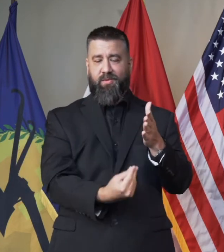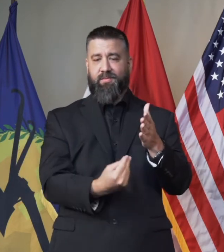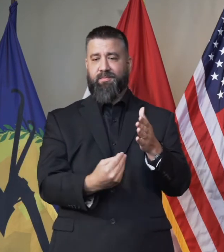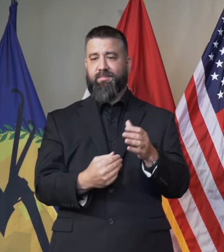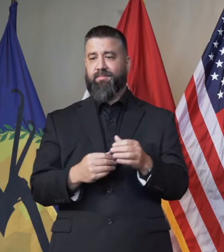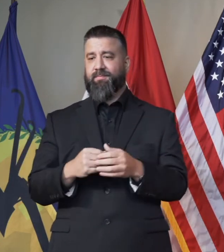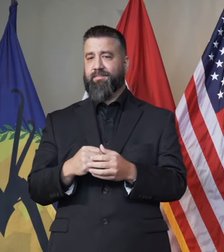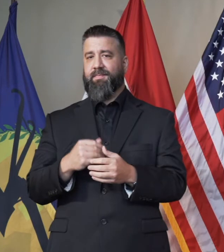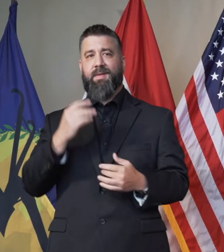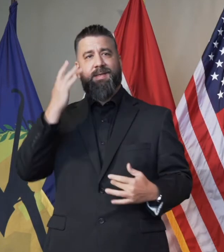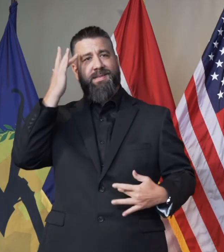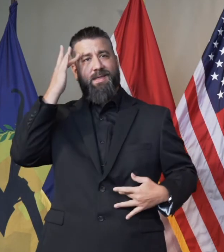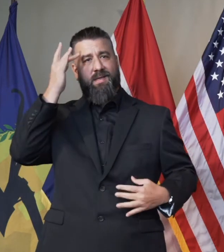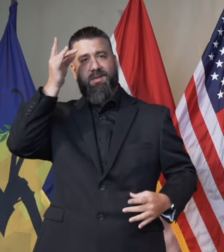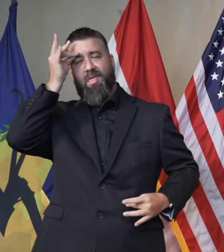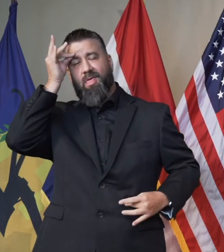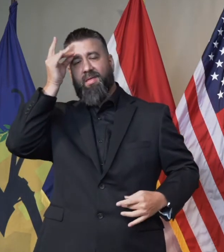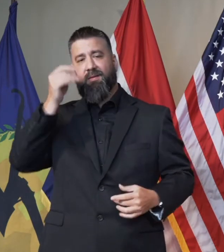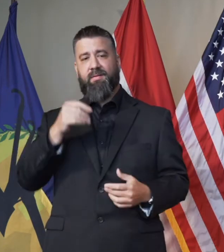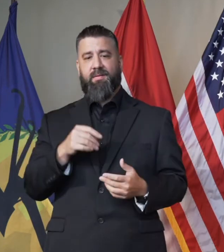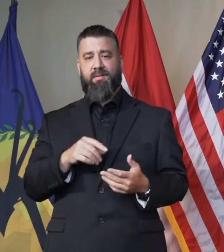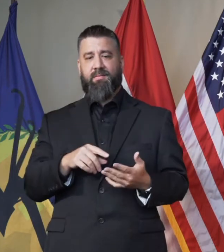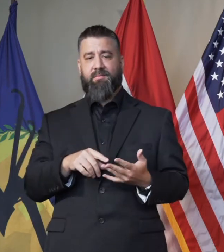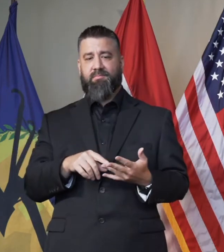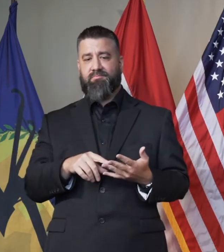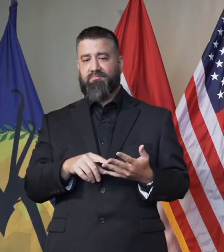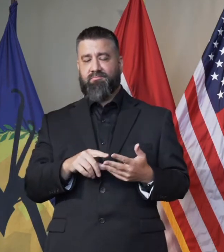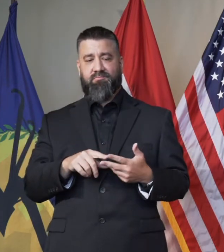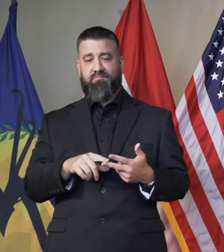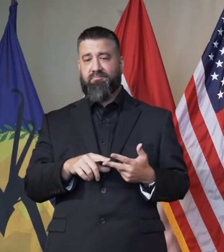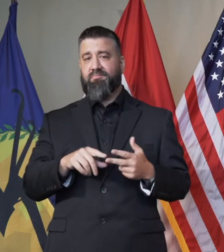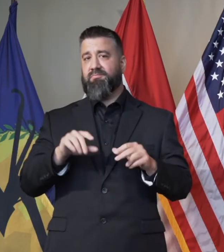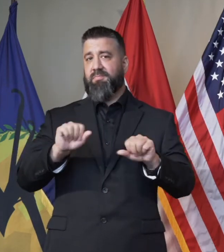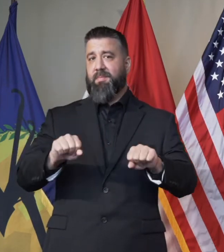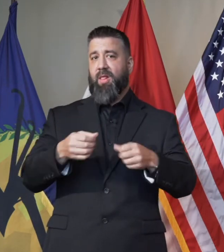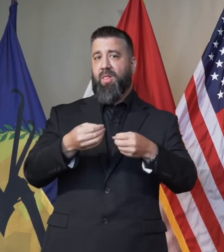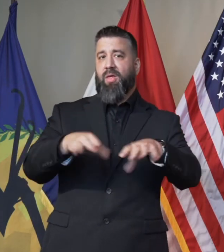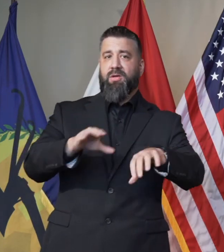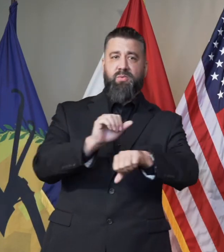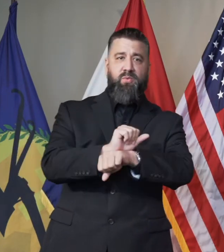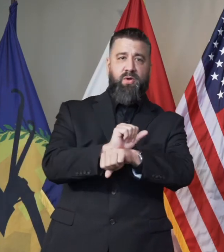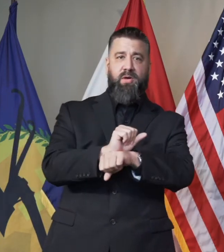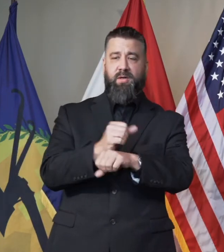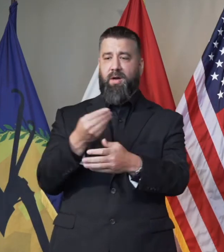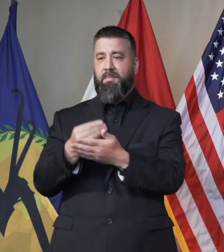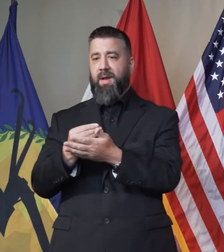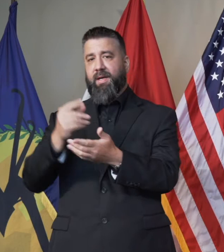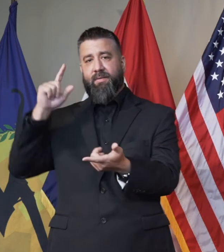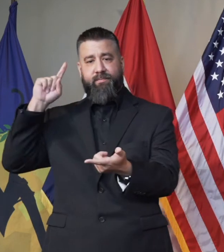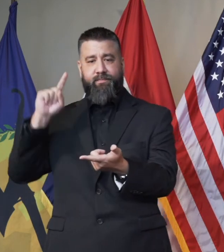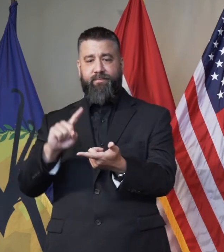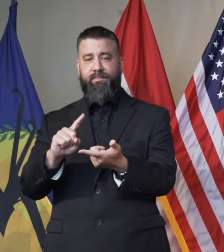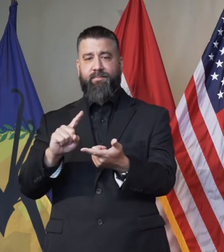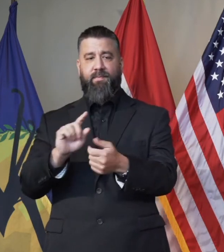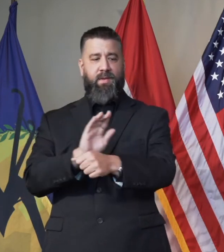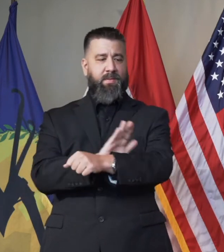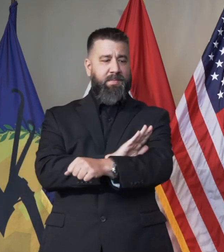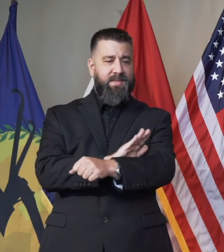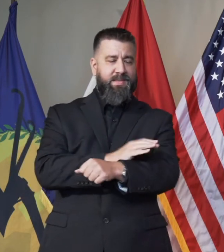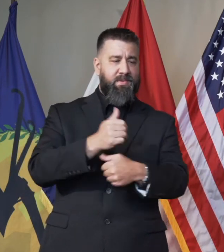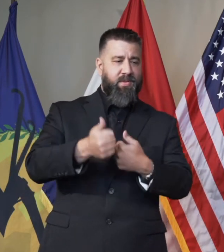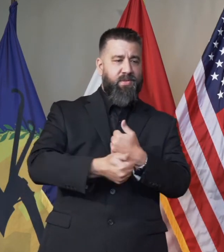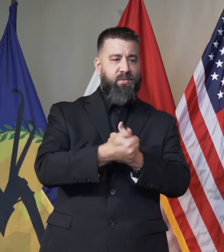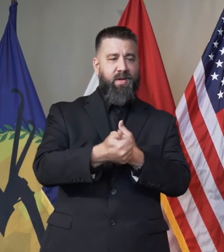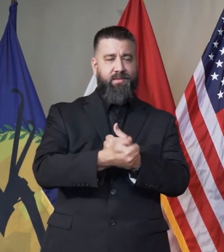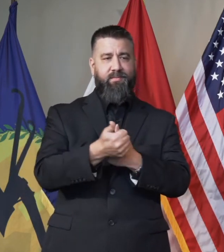members, sickness of family members, potentially lost work or lost wages. Businesses have been threatened,